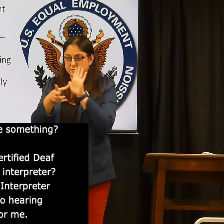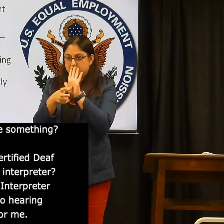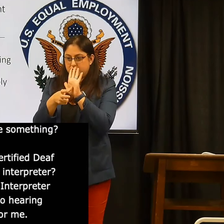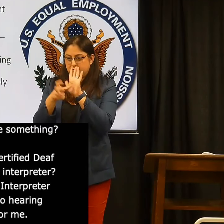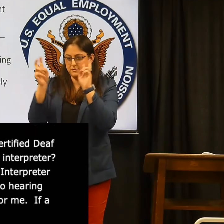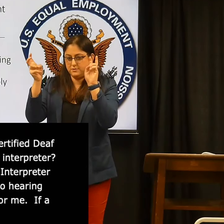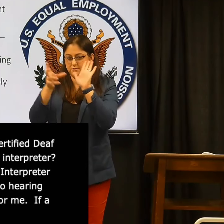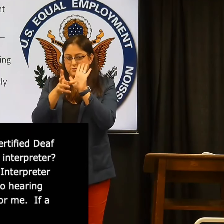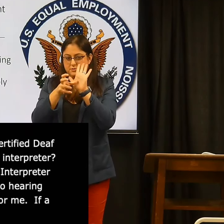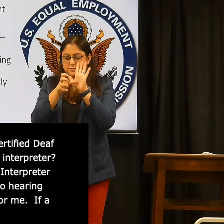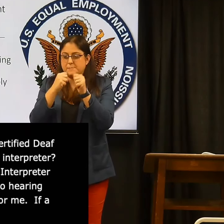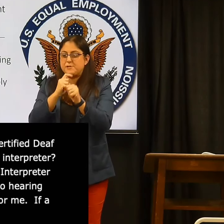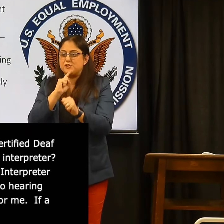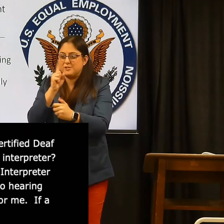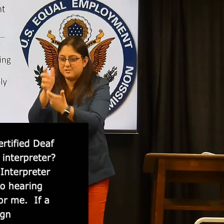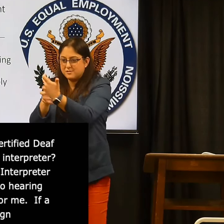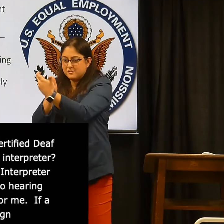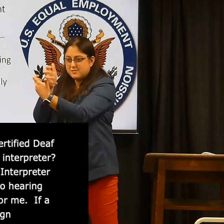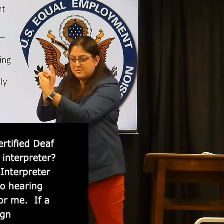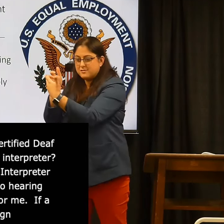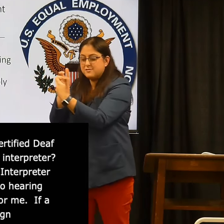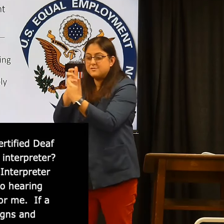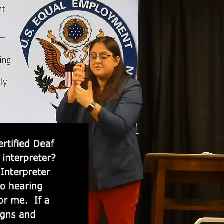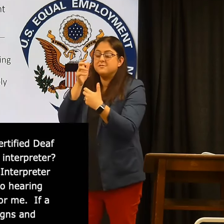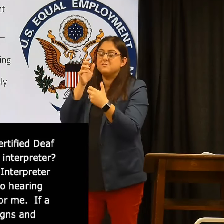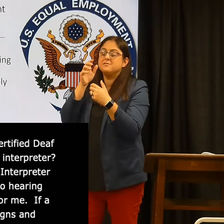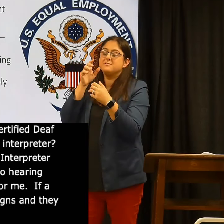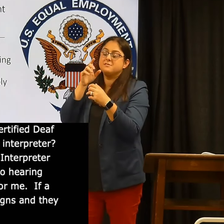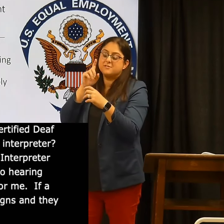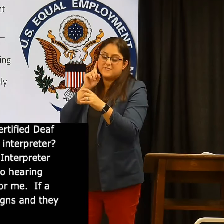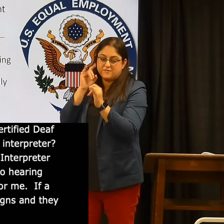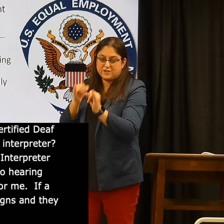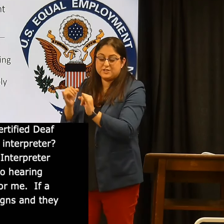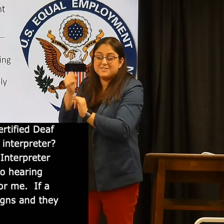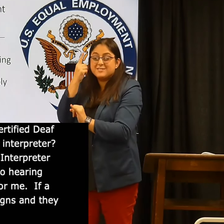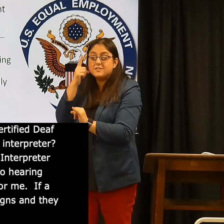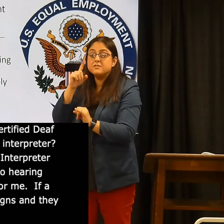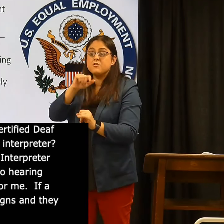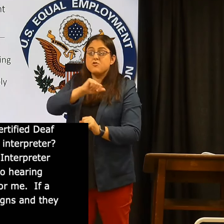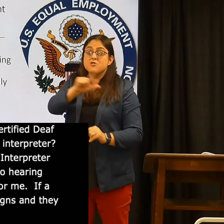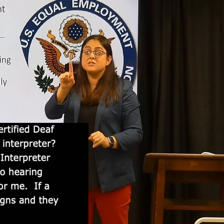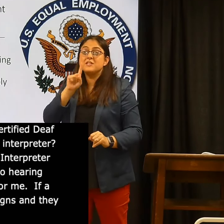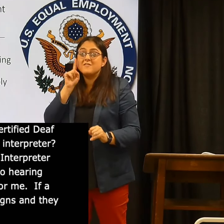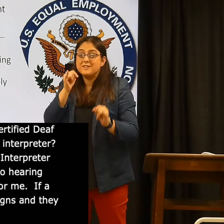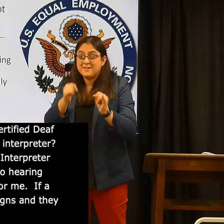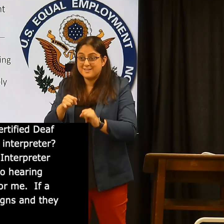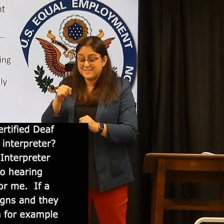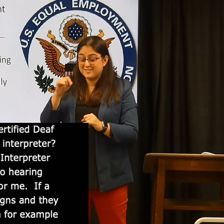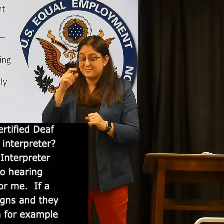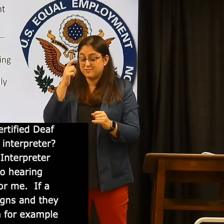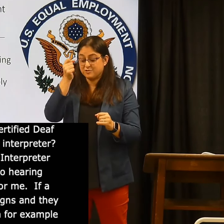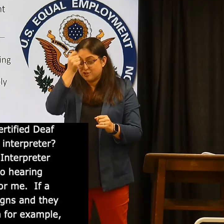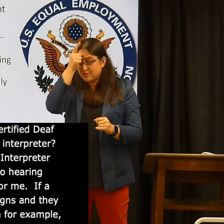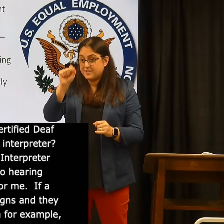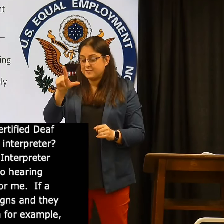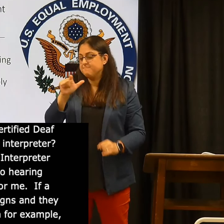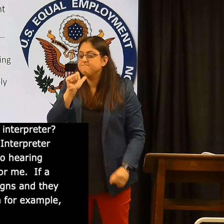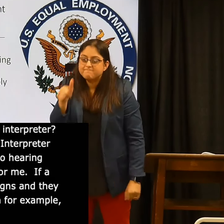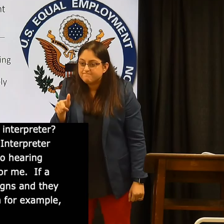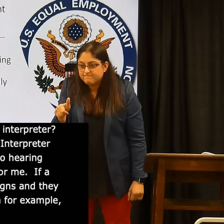who signs, and they sort of might do copy sign, for example, they might do that, but all deaf individuals don't